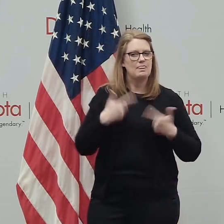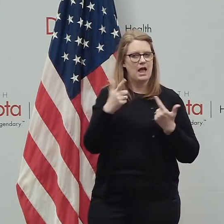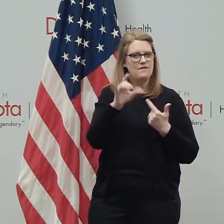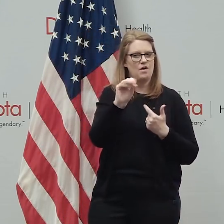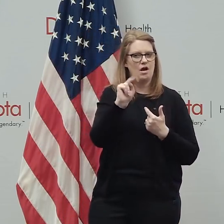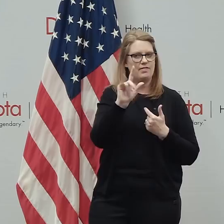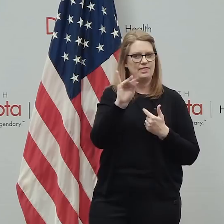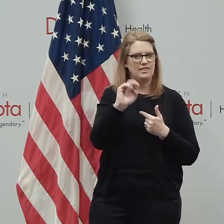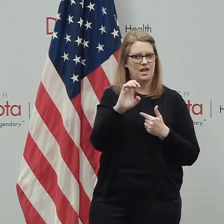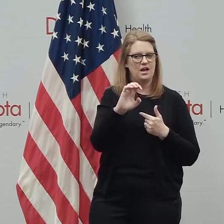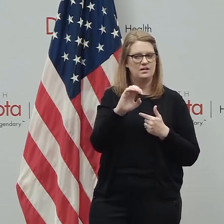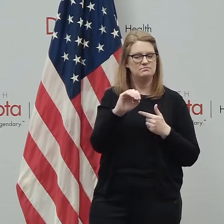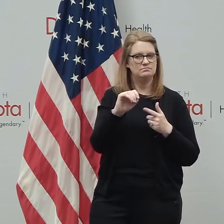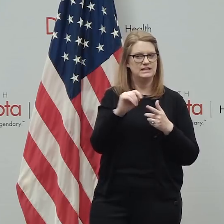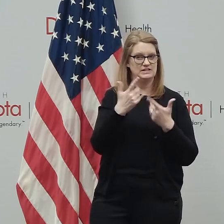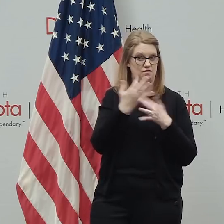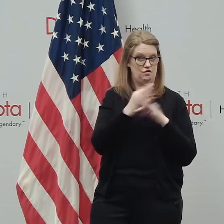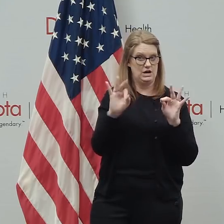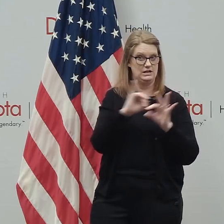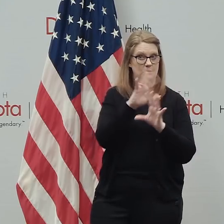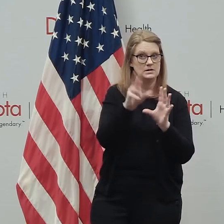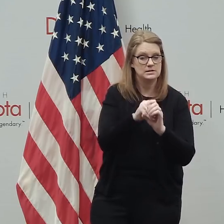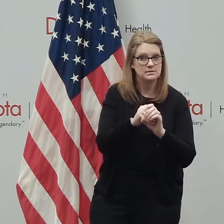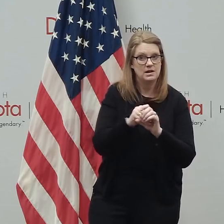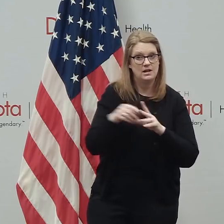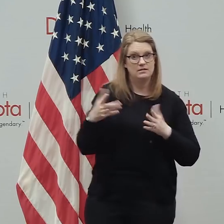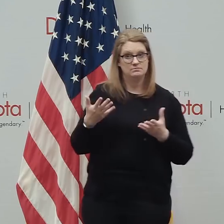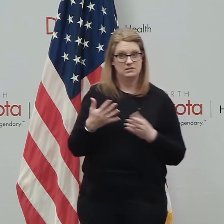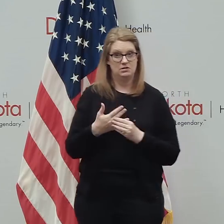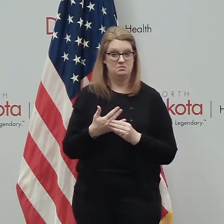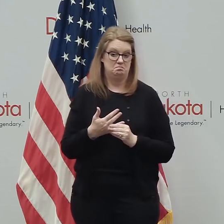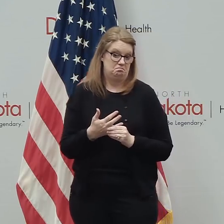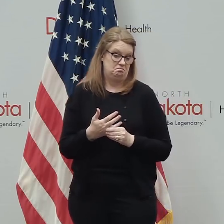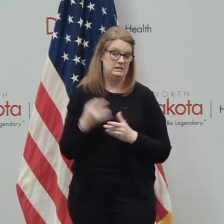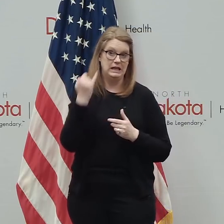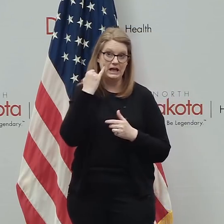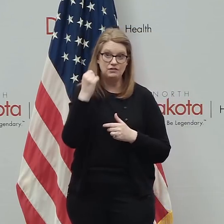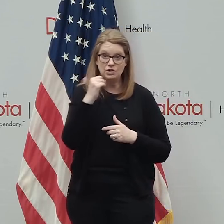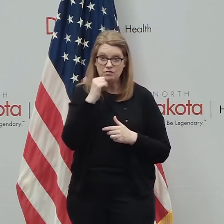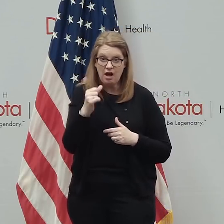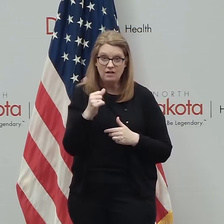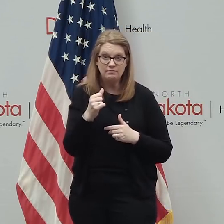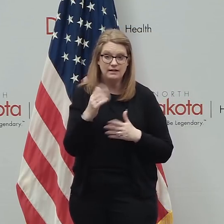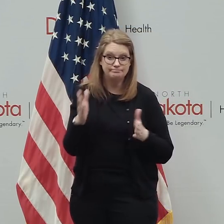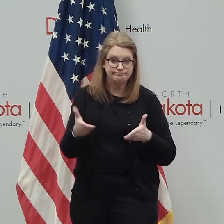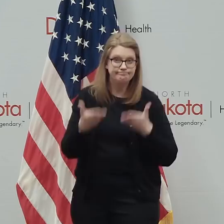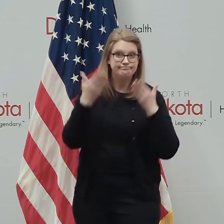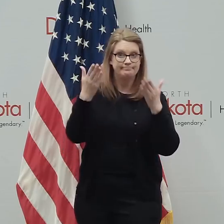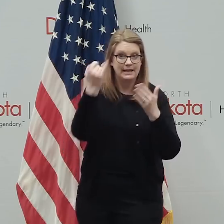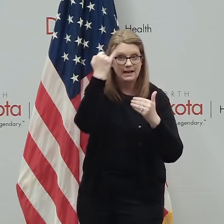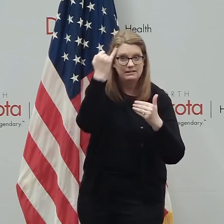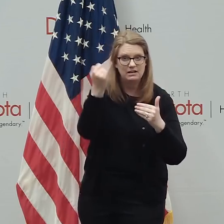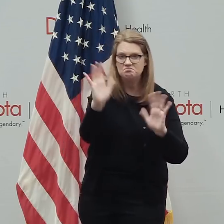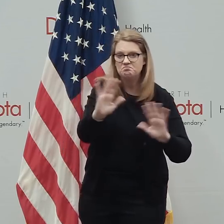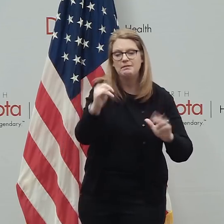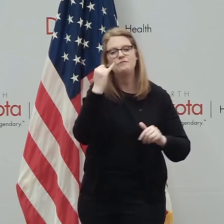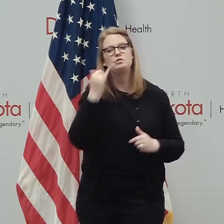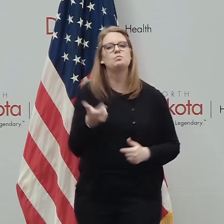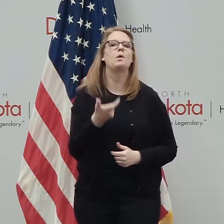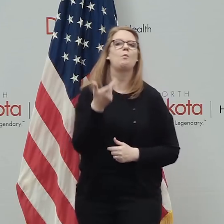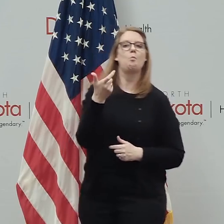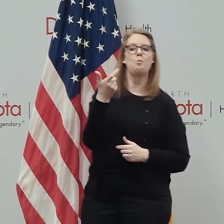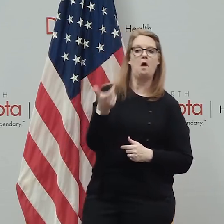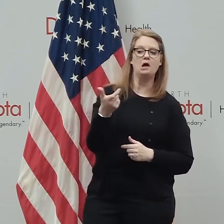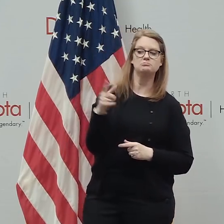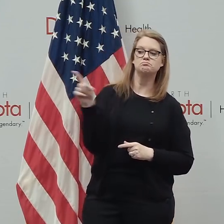is free to participate, and the public, so even if you're not making a pitch, if you just want to watch the film pitches from